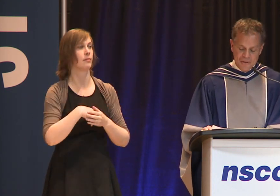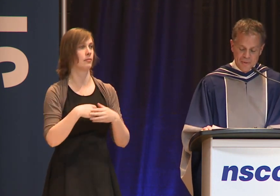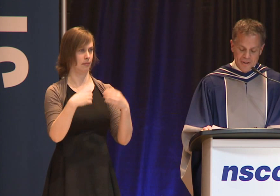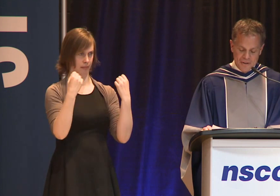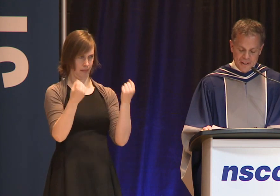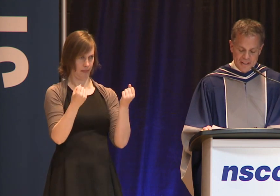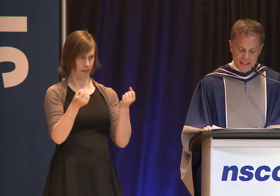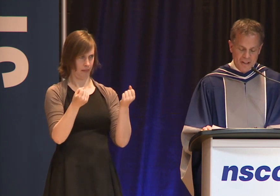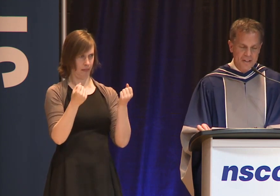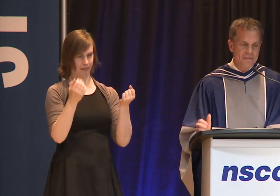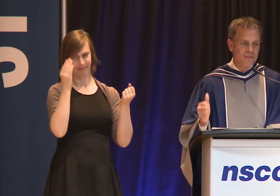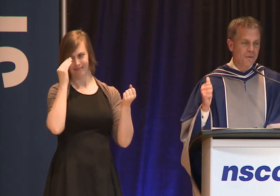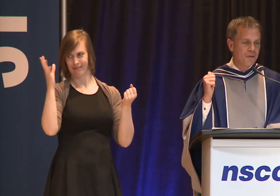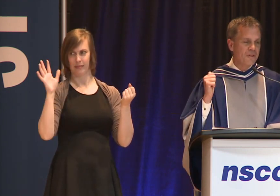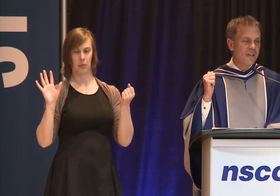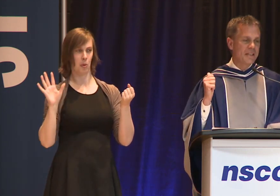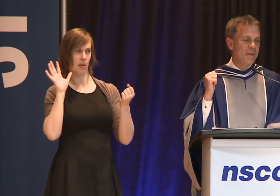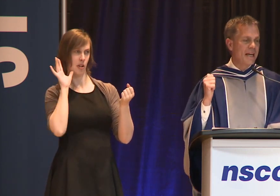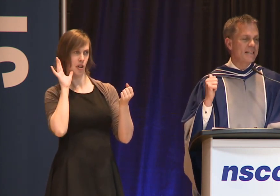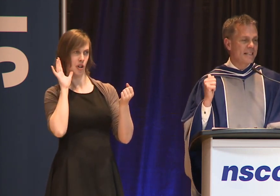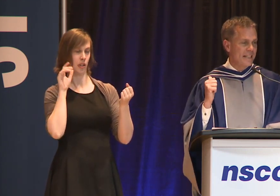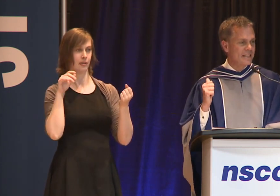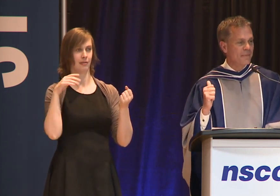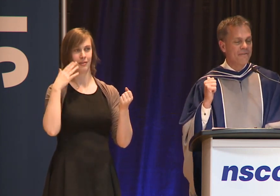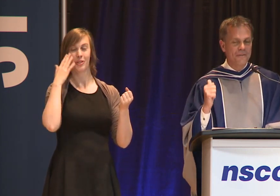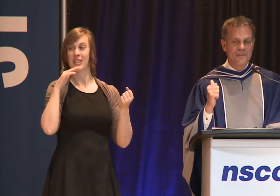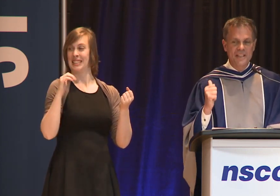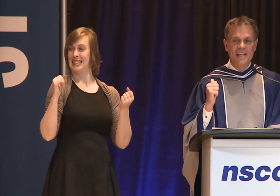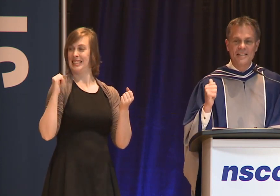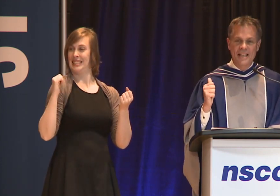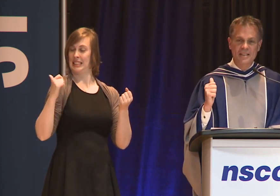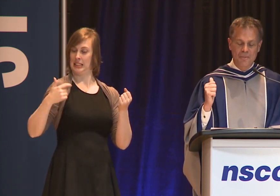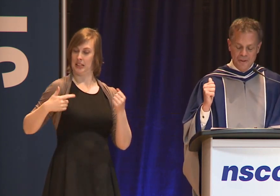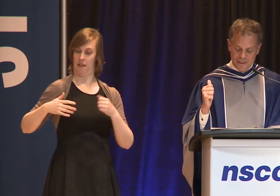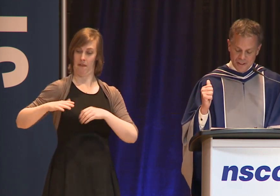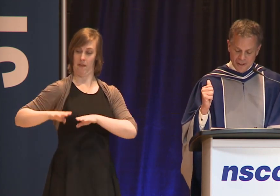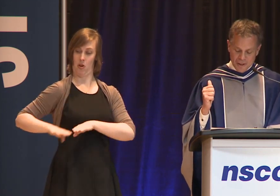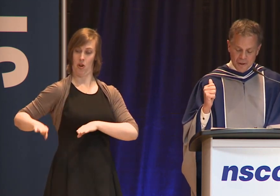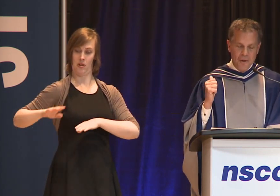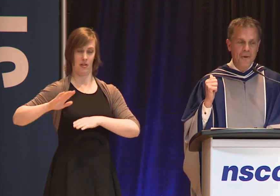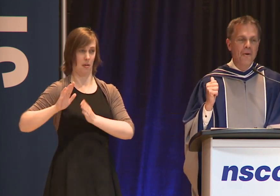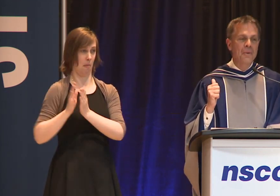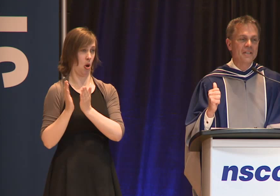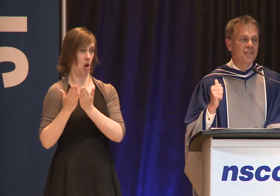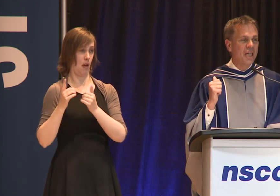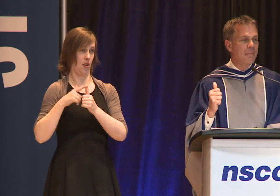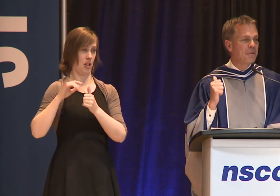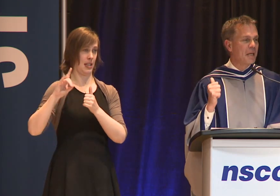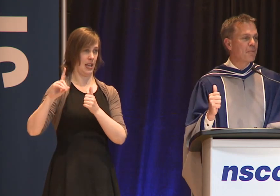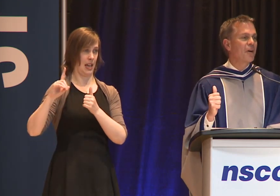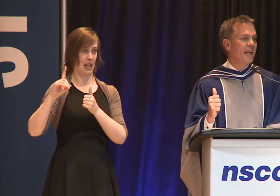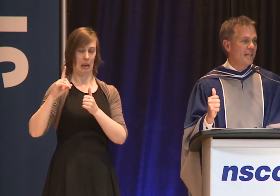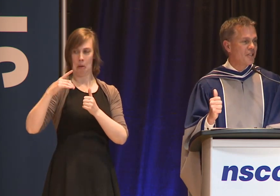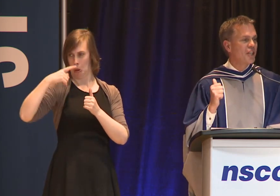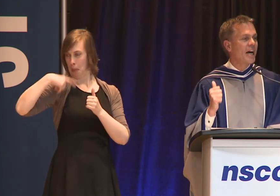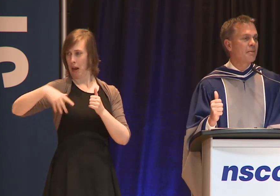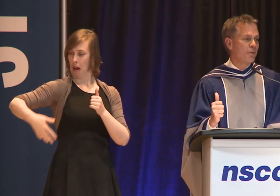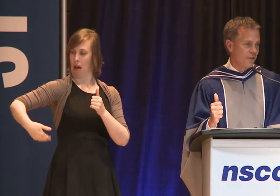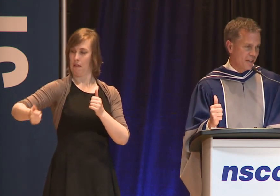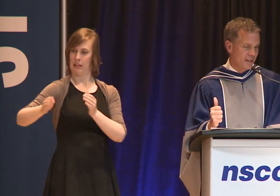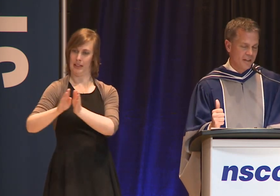said to her mother, I said, on the floor in the back seat is my first aid textbook. Open it to chapter number